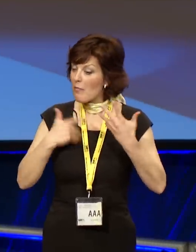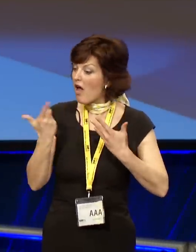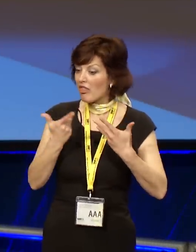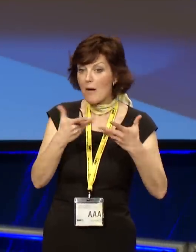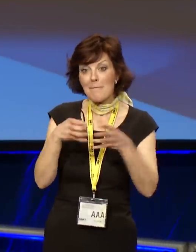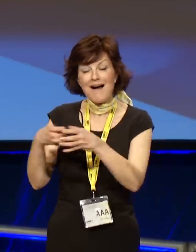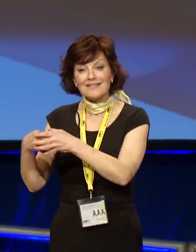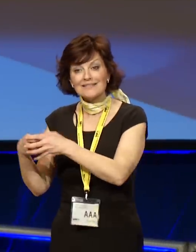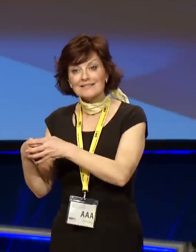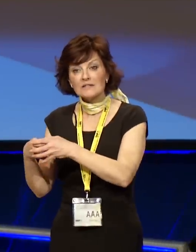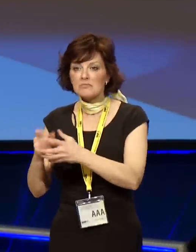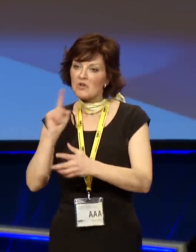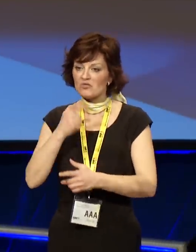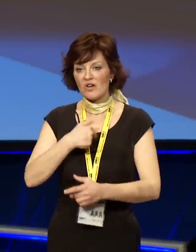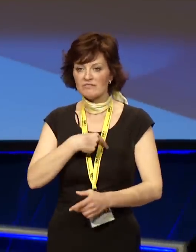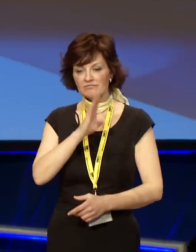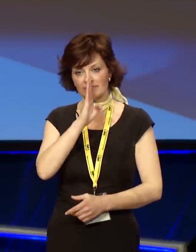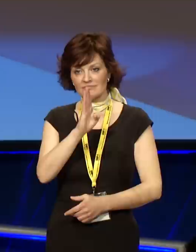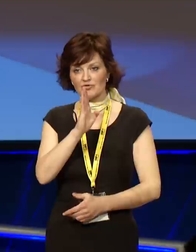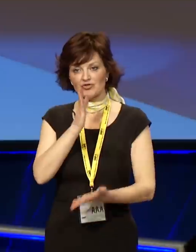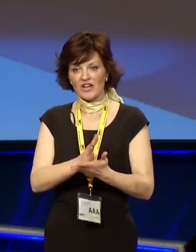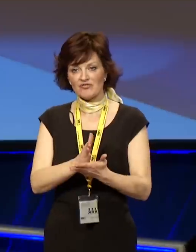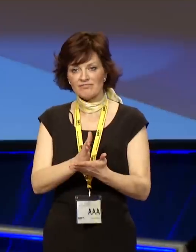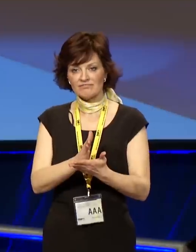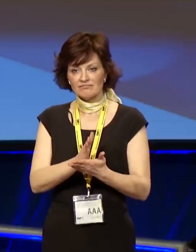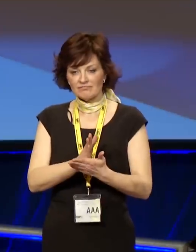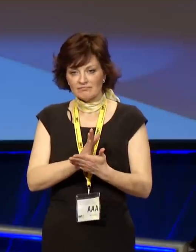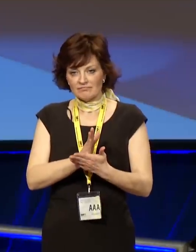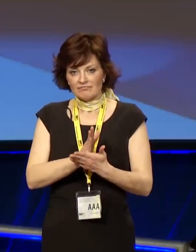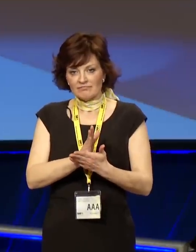parties is called integrity. And